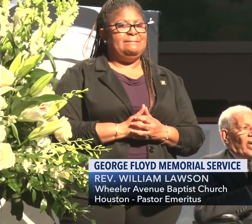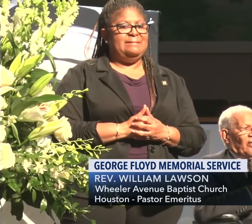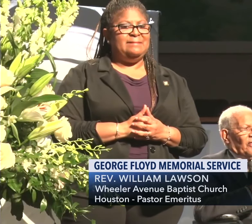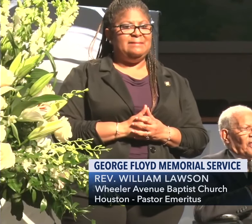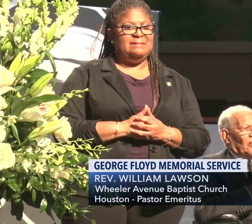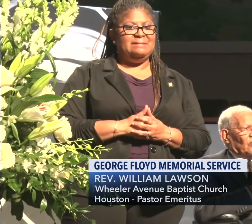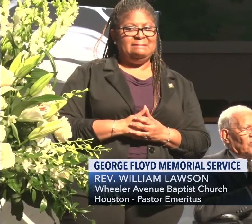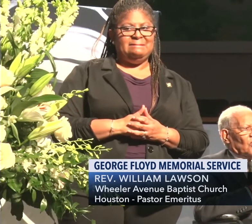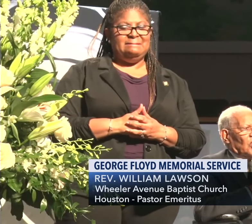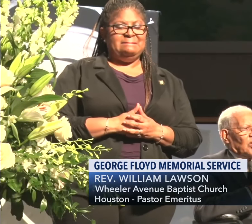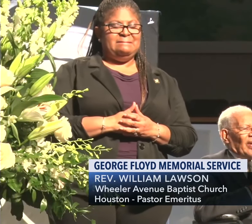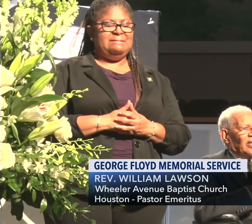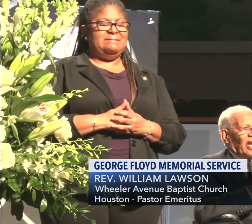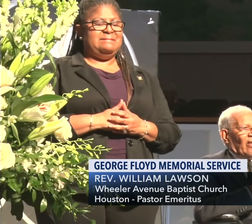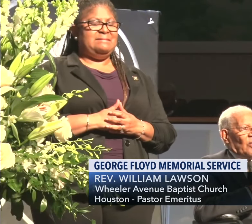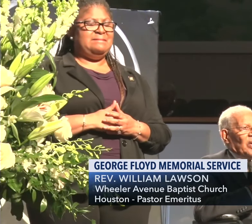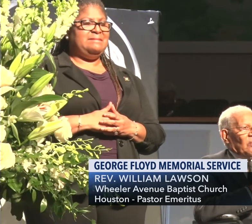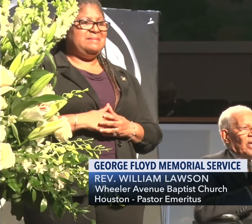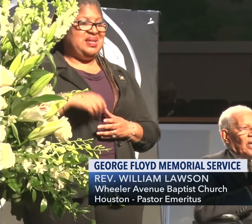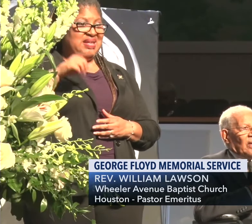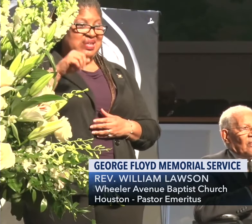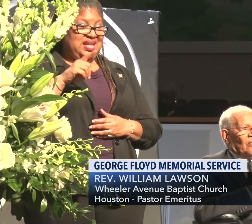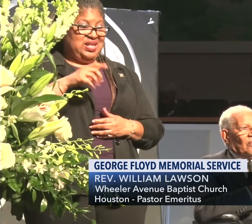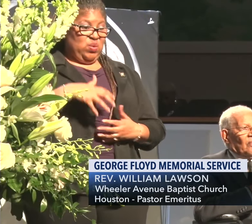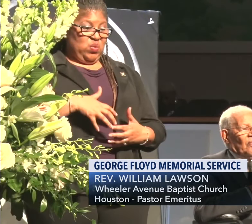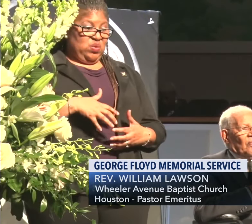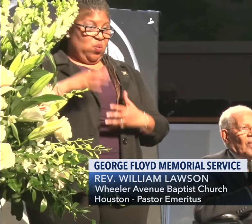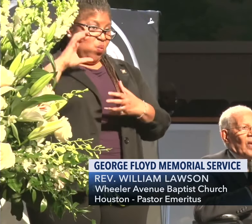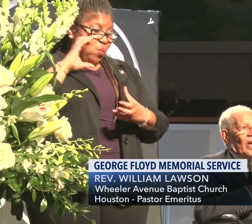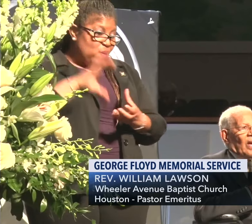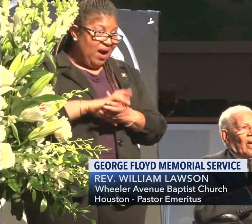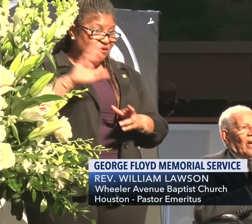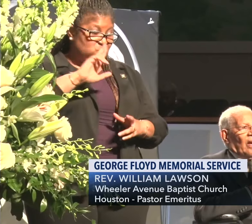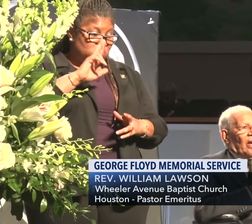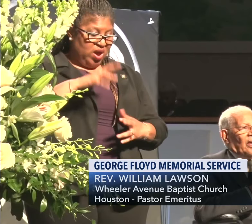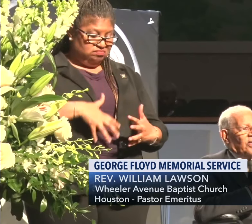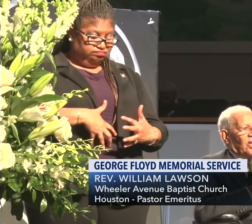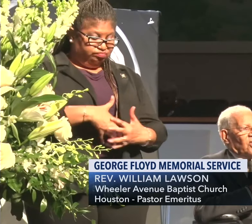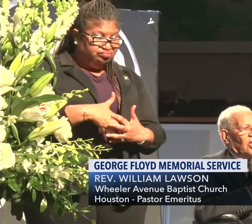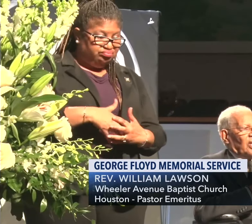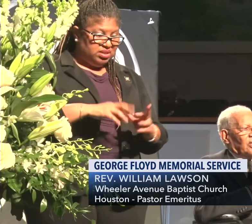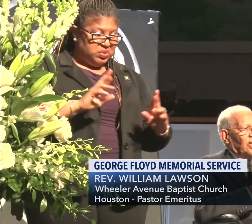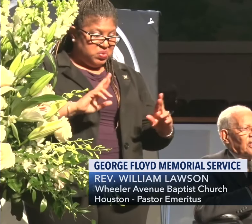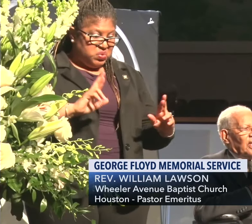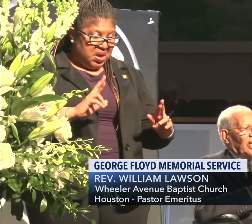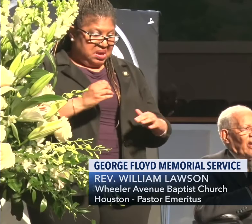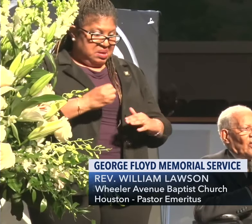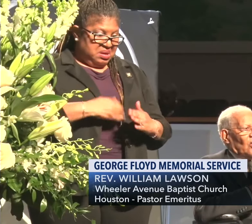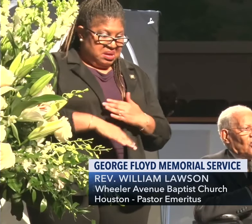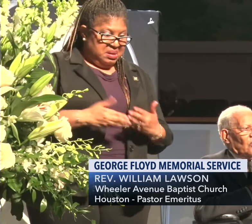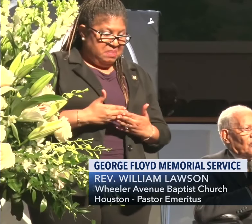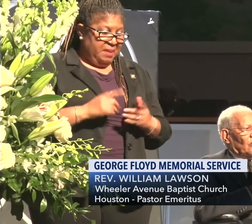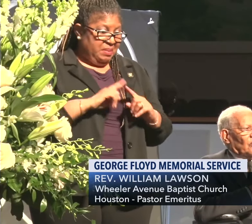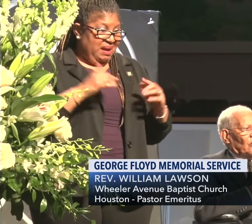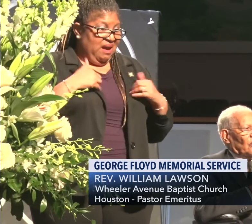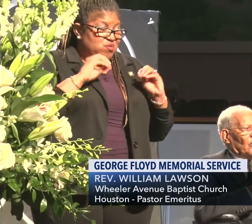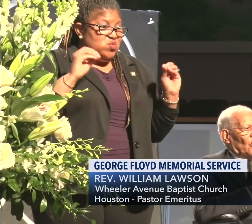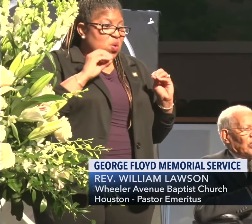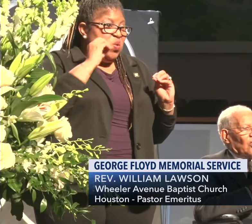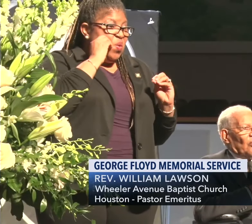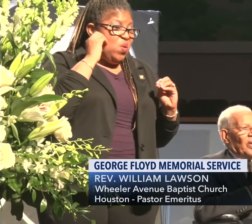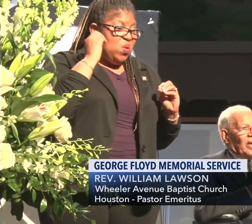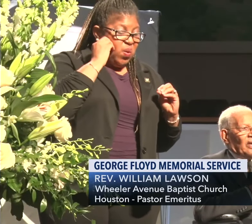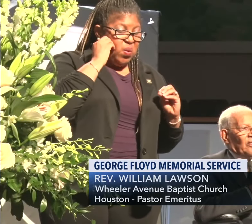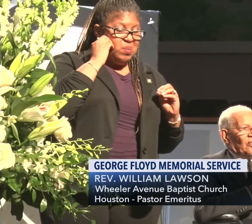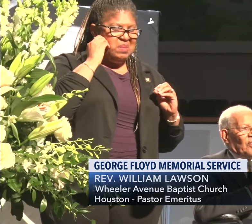and his wife was about to have a baby. And since she did since he didn't have a home,